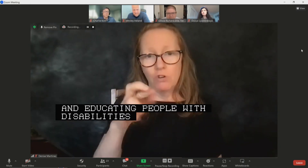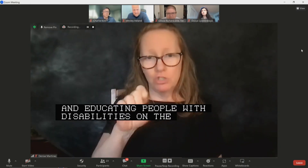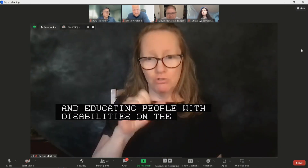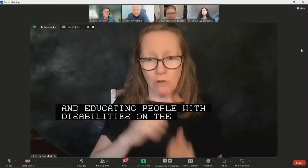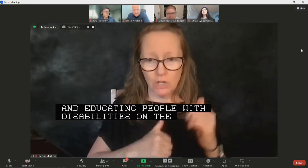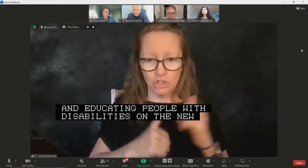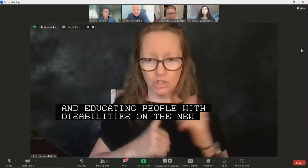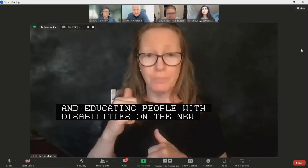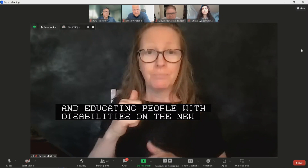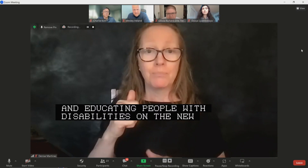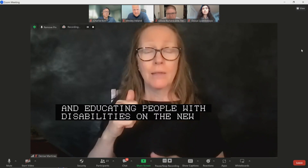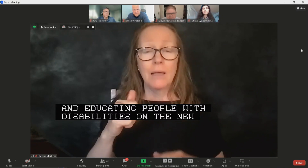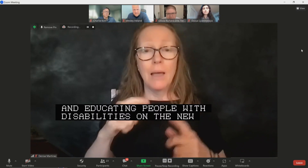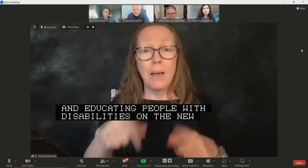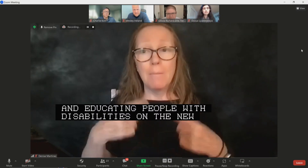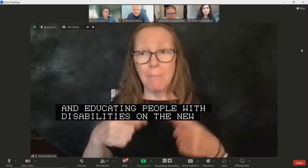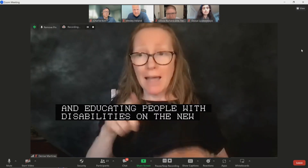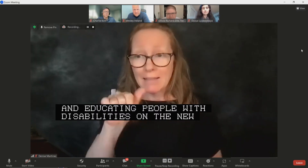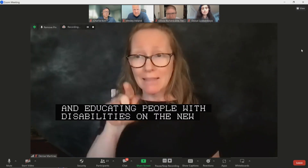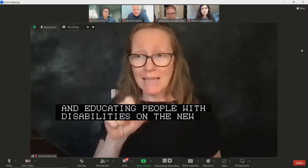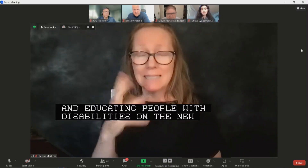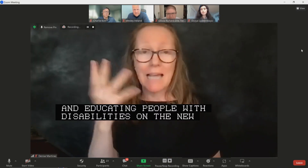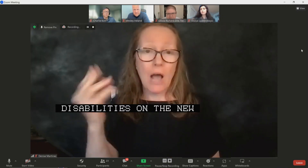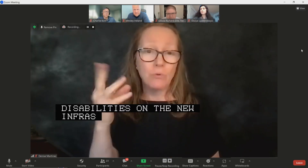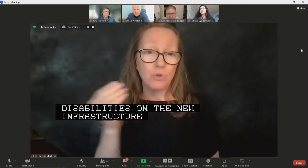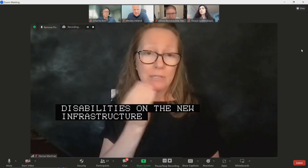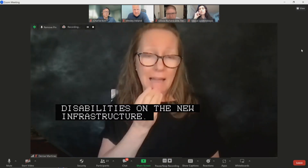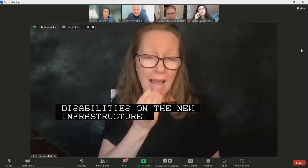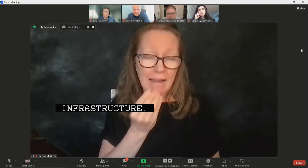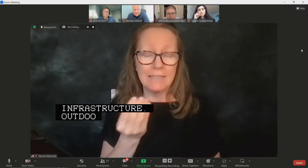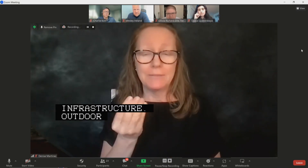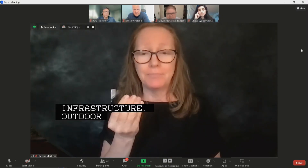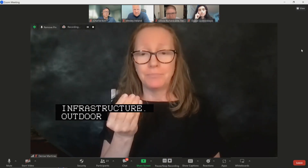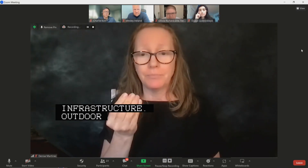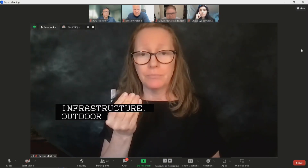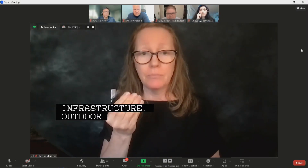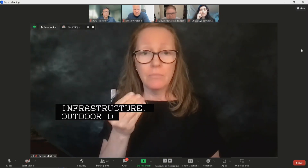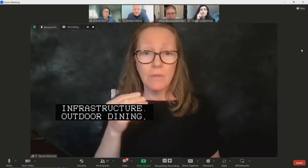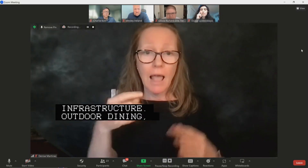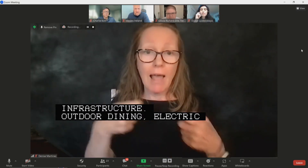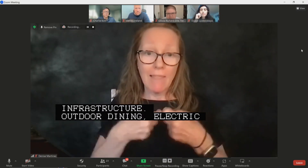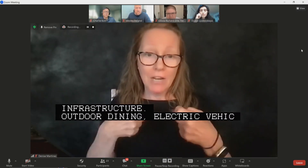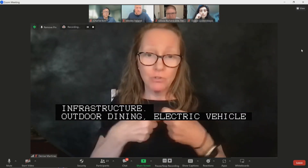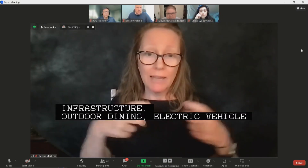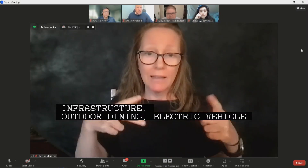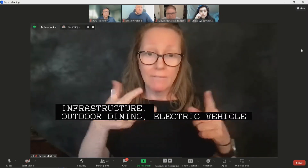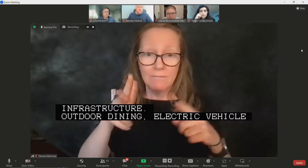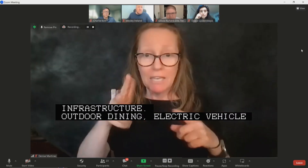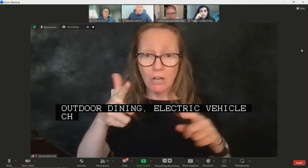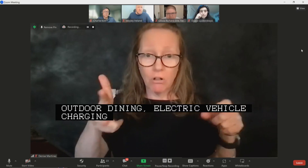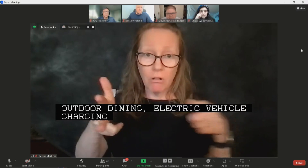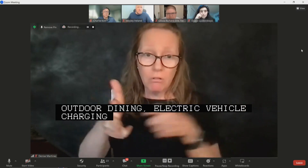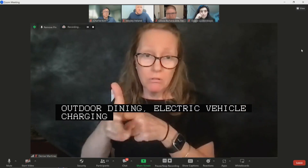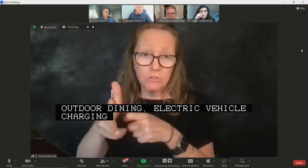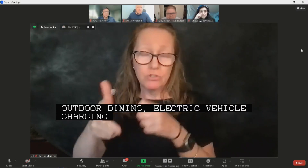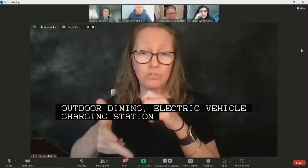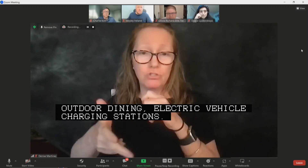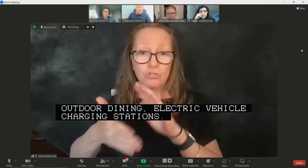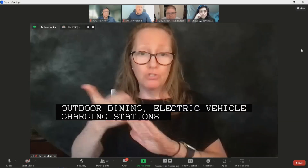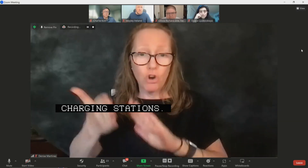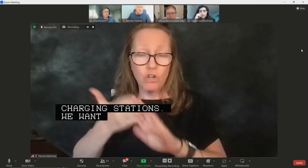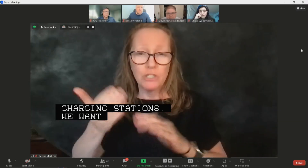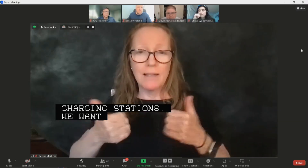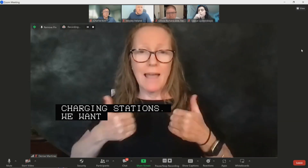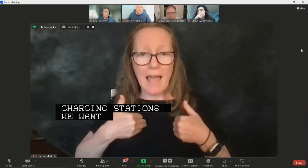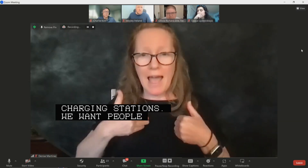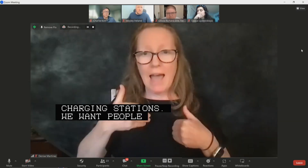lanes, outdoor dining, electric vehicle charging stations. So we want to let people know there is new infrastructure, but along with that,